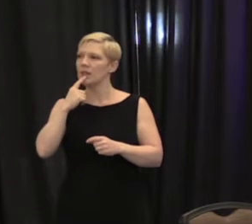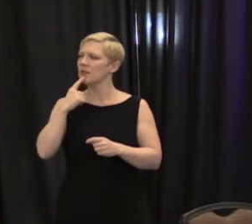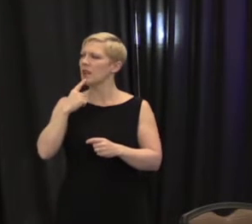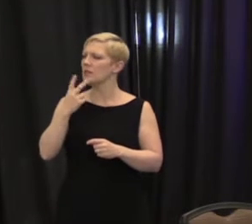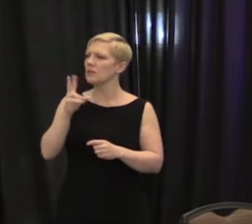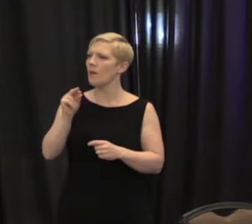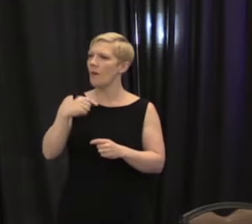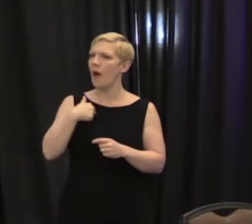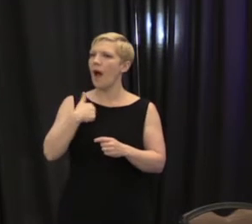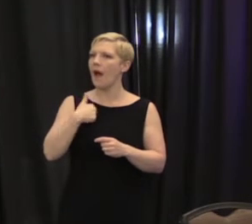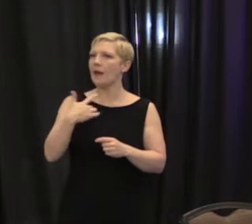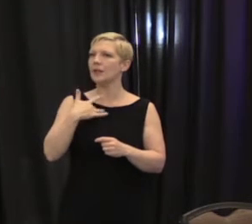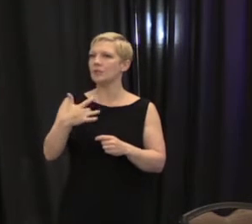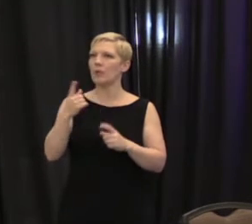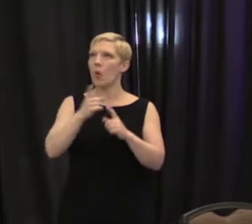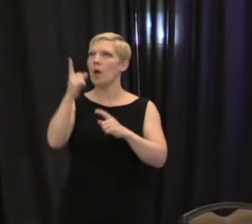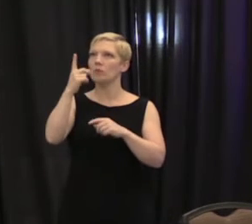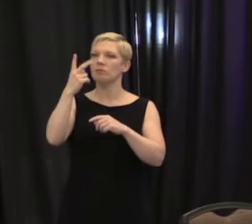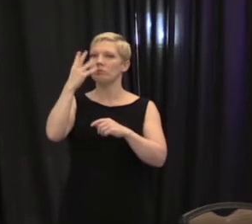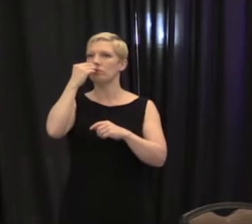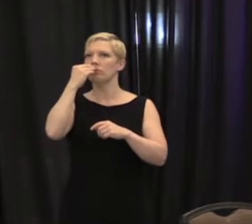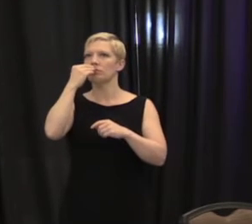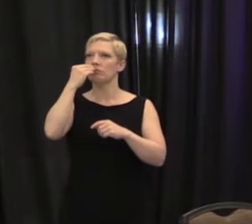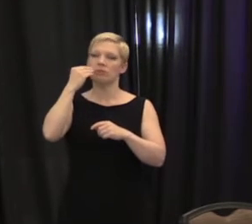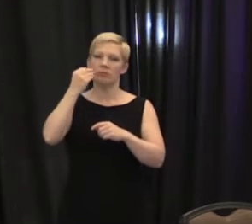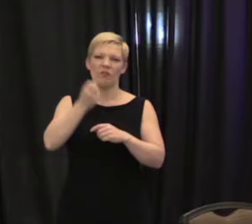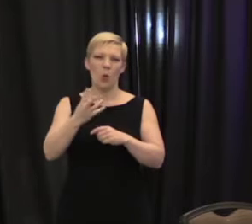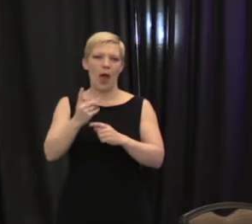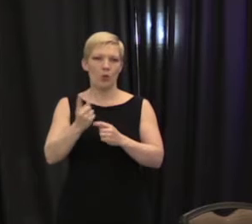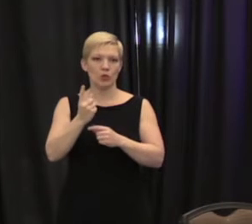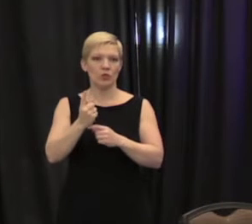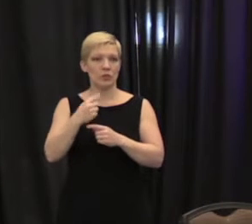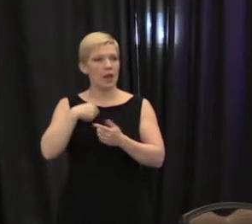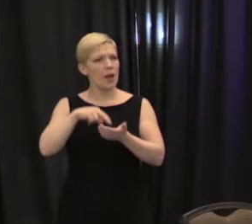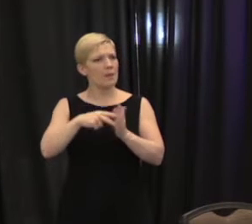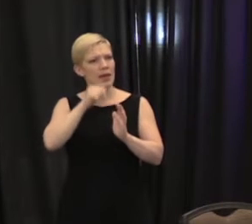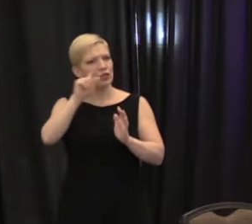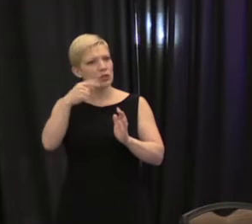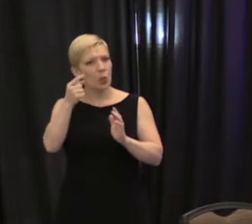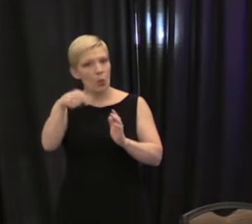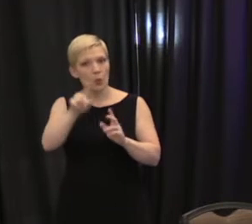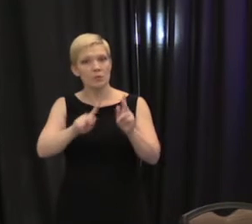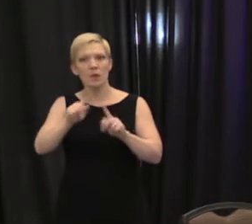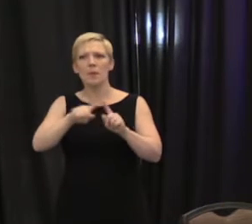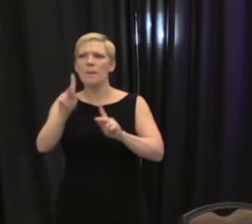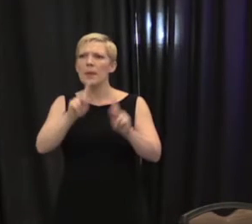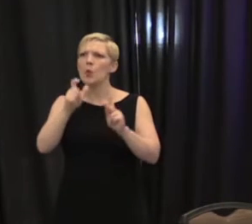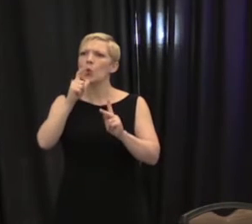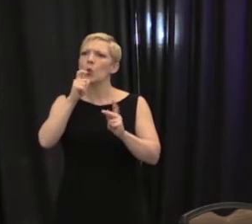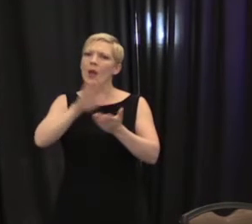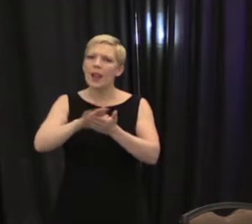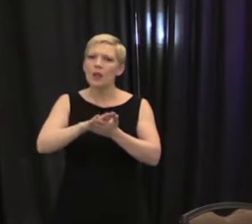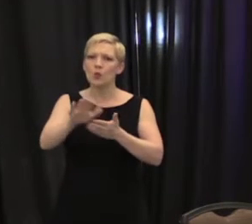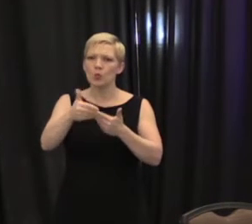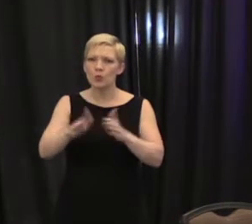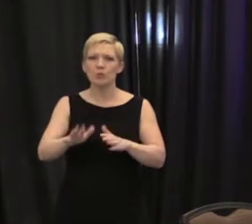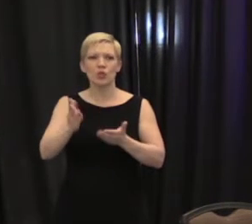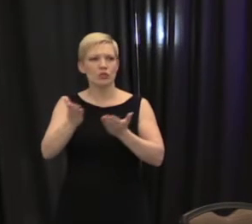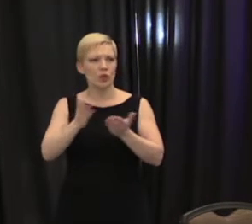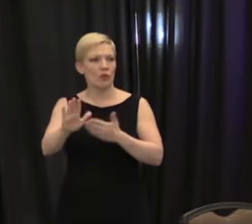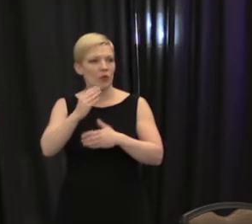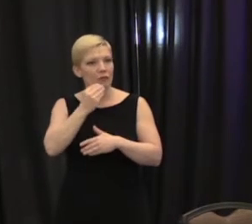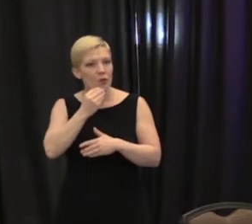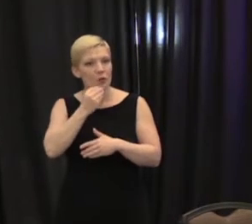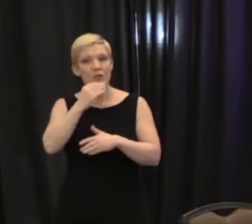and not just the people you see. The people who clean your rooms every day, the people who serve your food, who set up